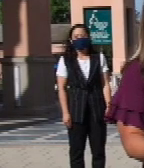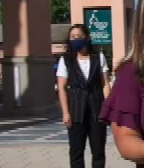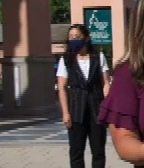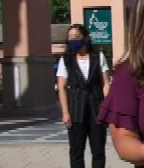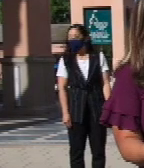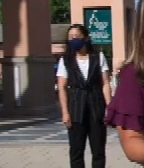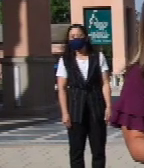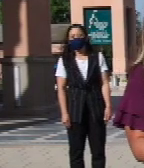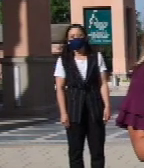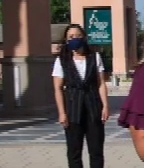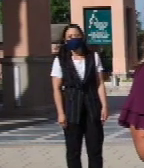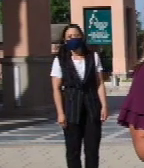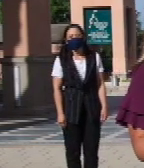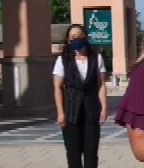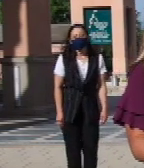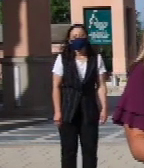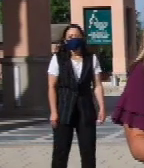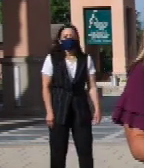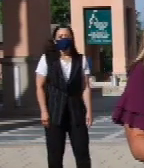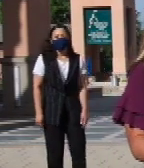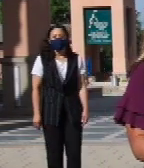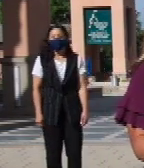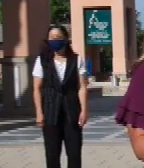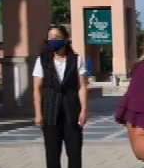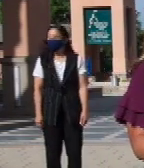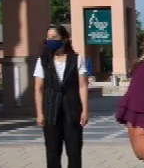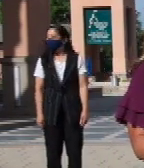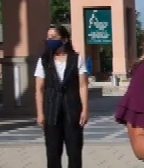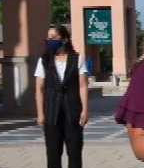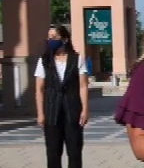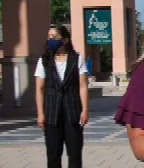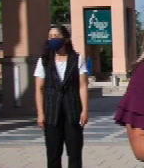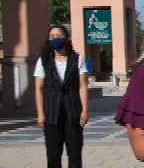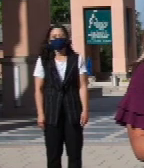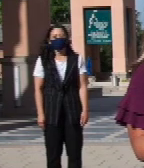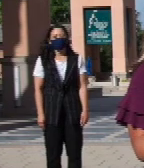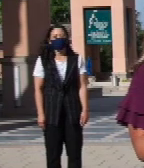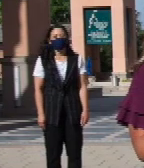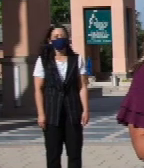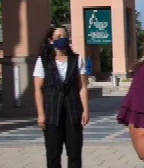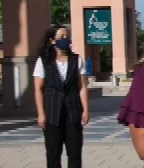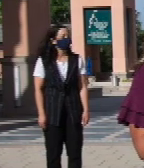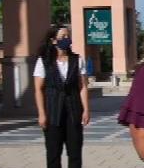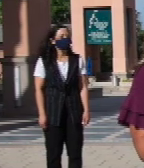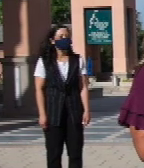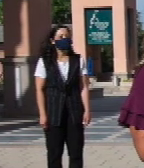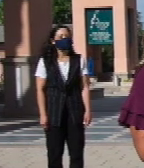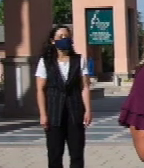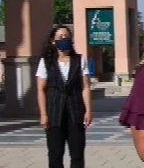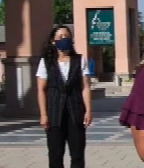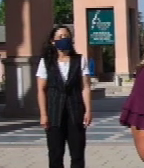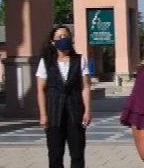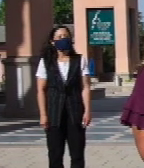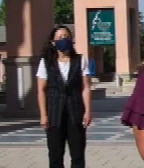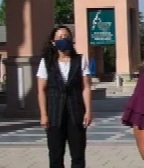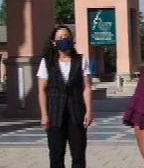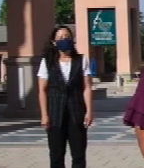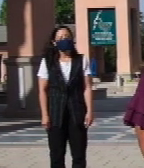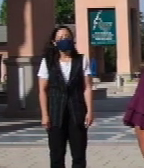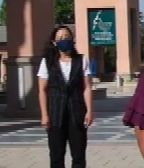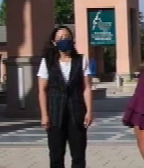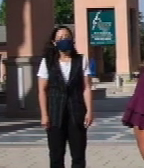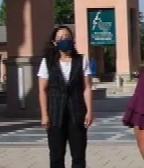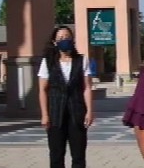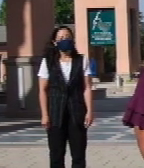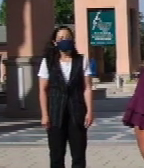our city's lesbian, gay, bisexual, transgender, and queer LGBTQ community and promotes a society in which all residents